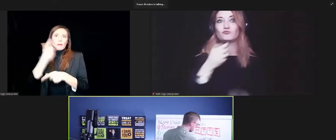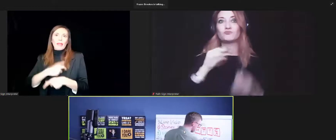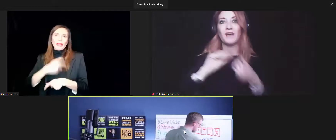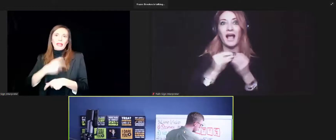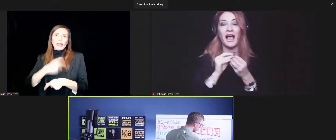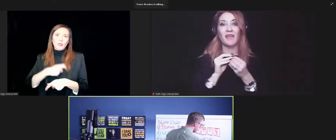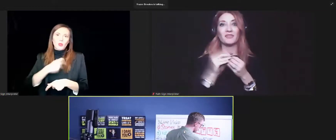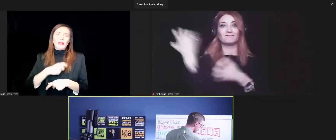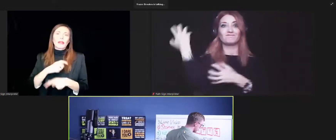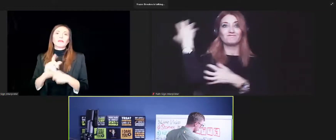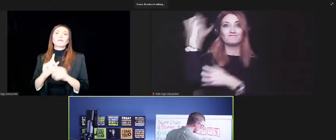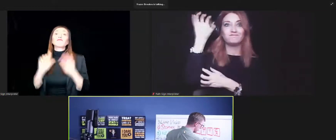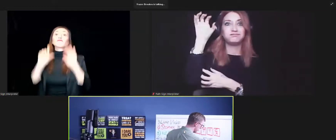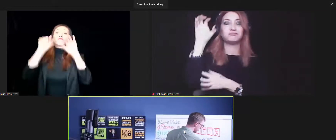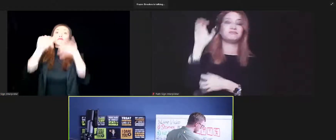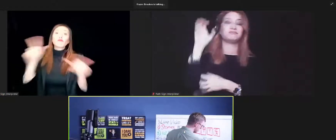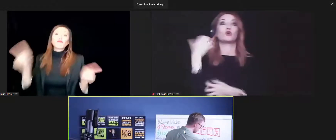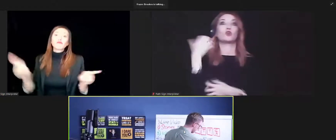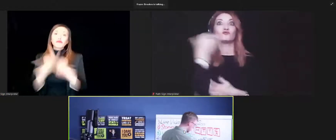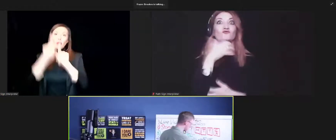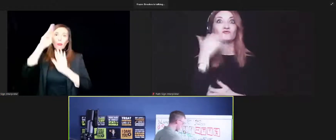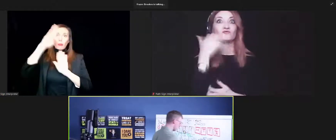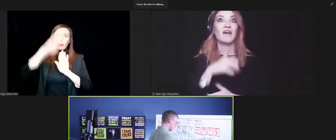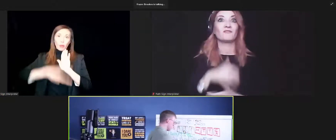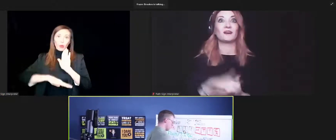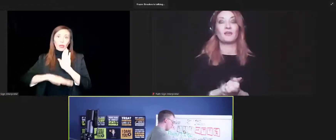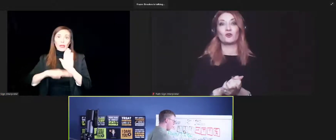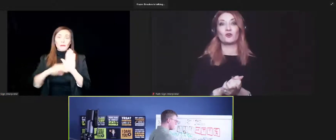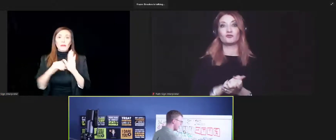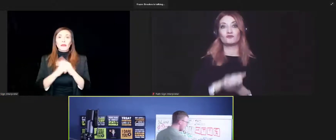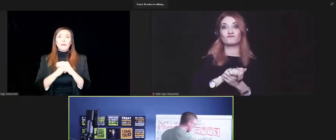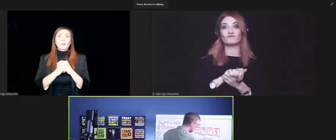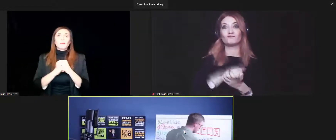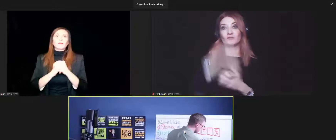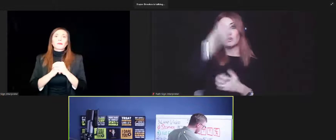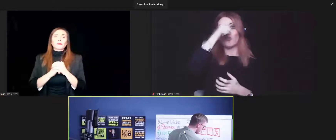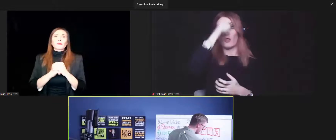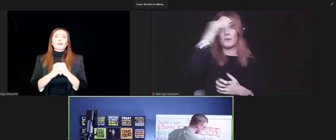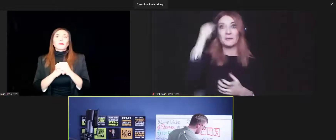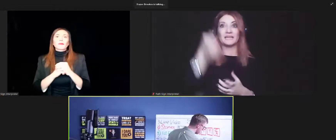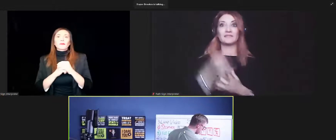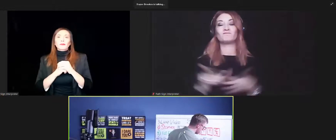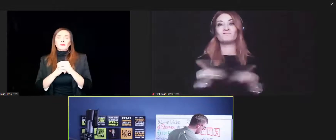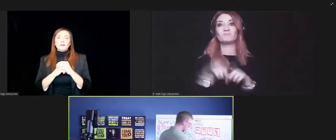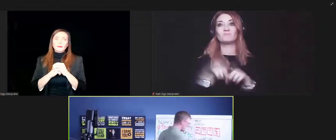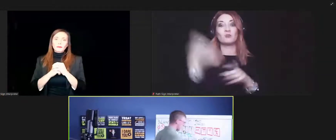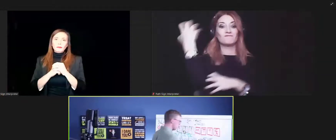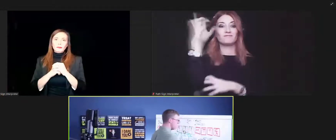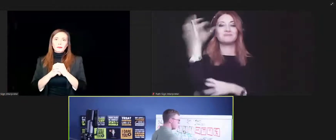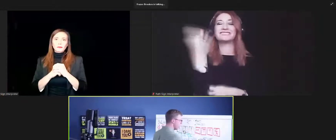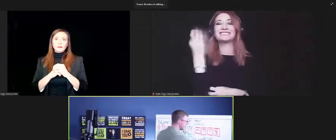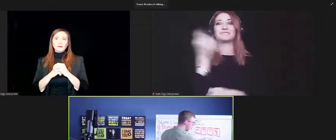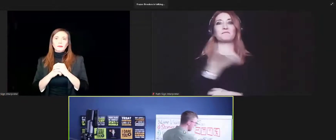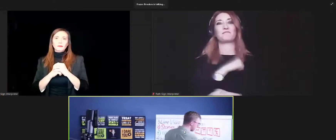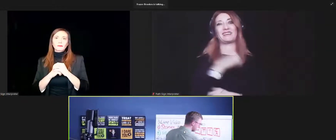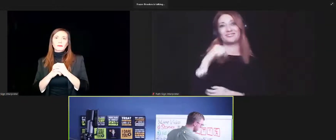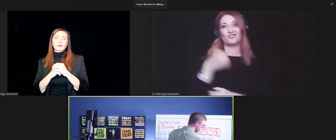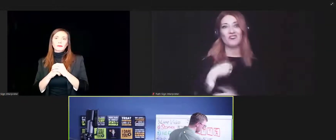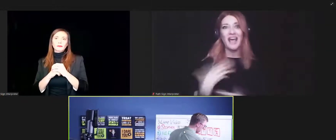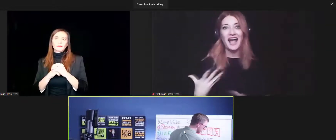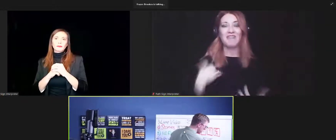Tuesday, personal, personal, personal, personal. Wednesday, motivational, motivational, motivational.